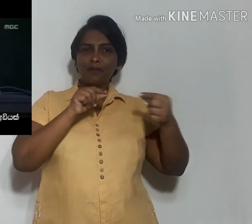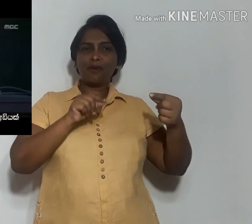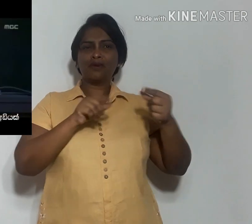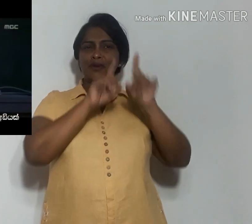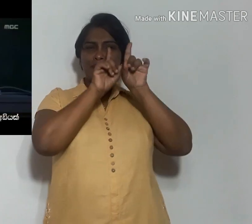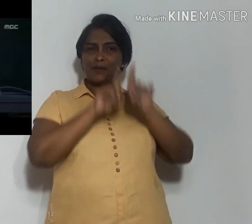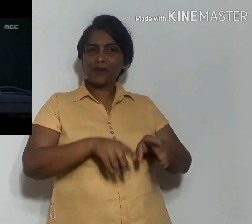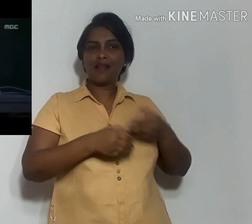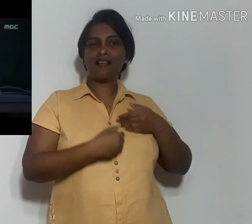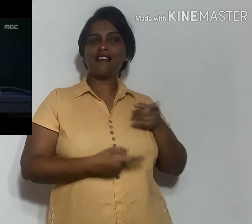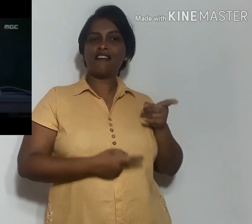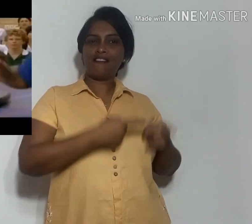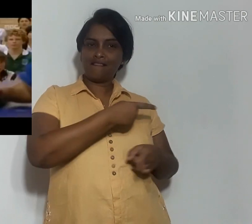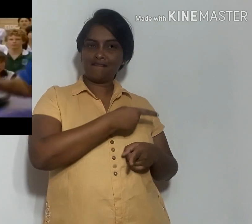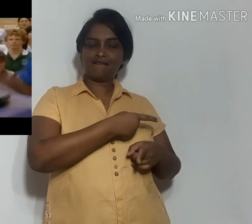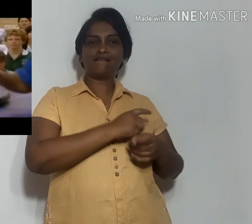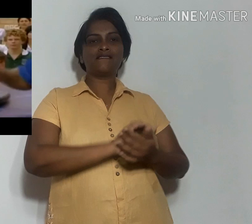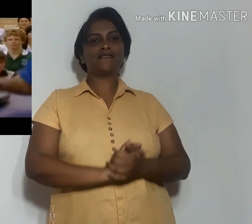And